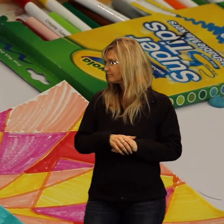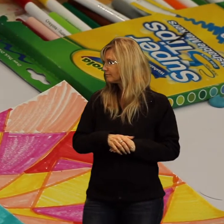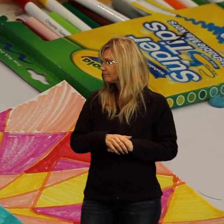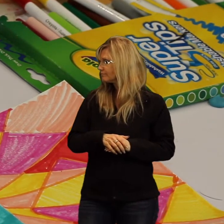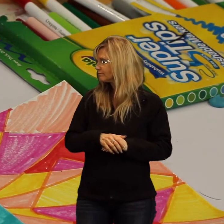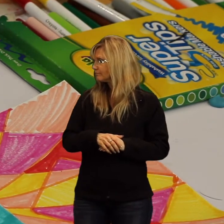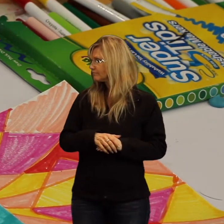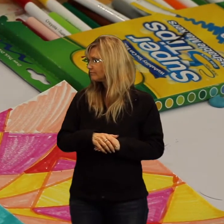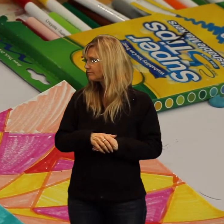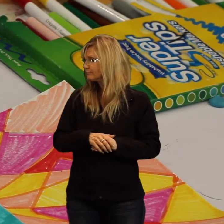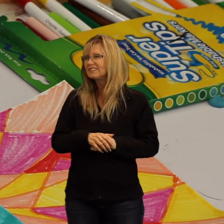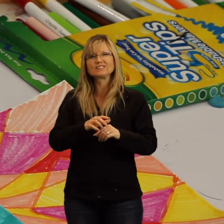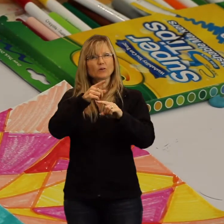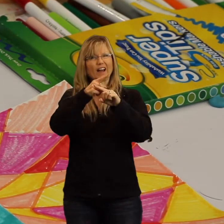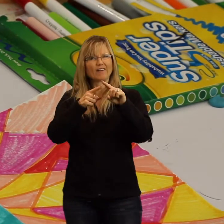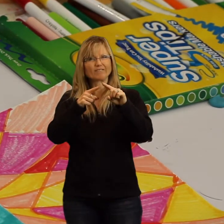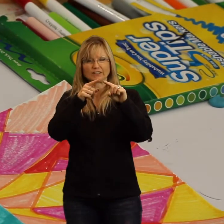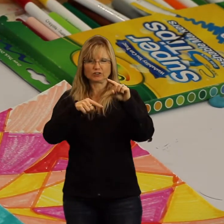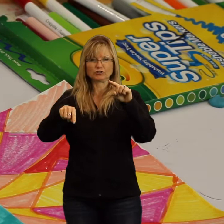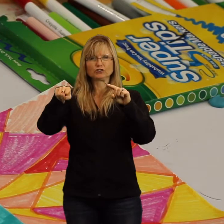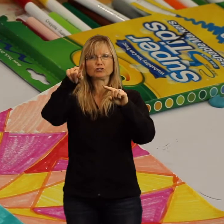this semicircle shape.